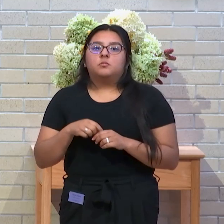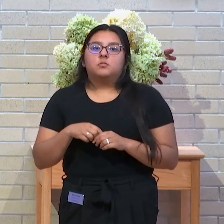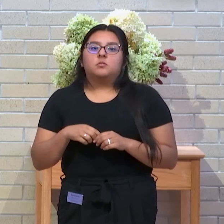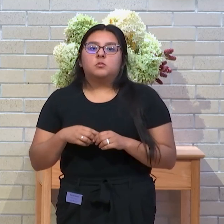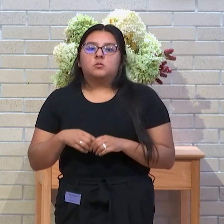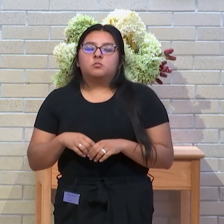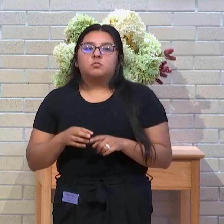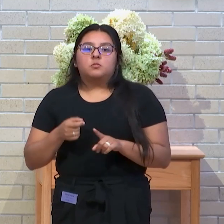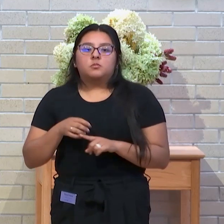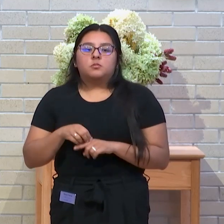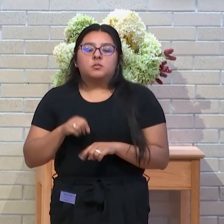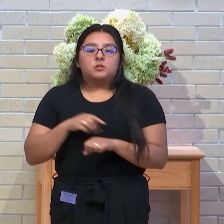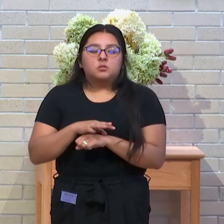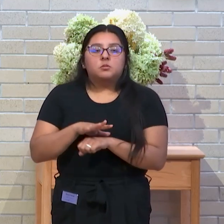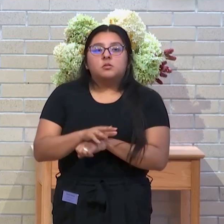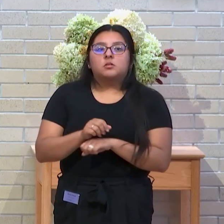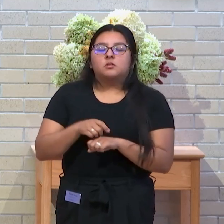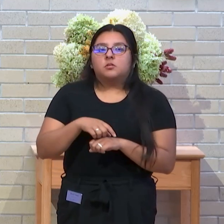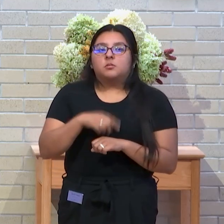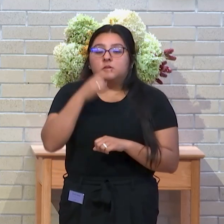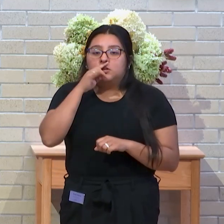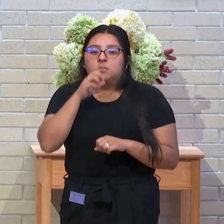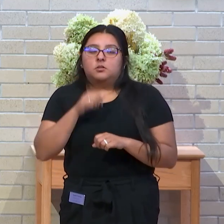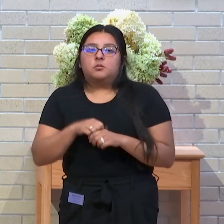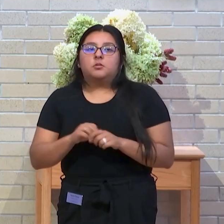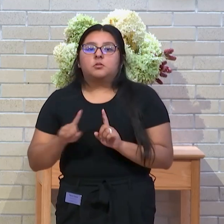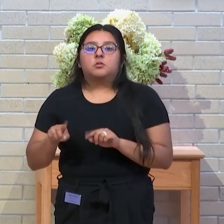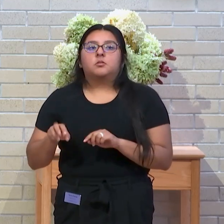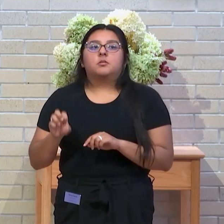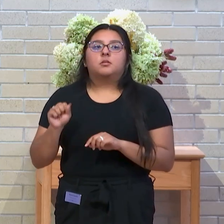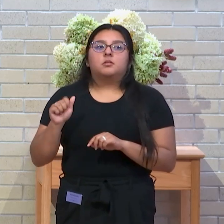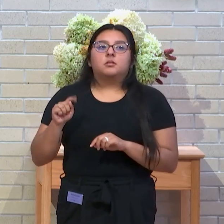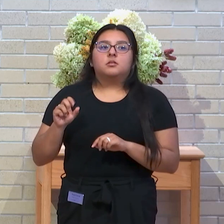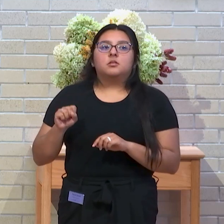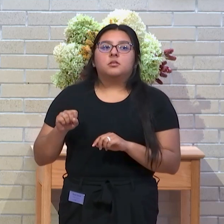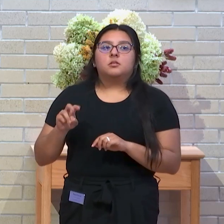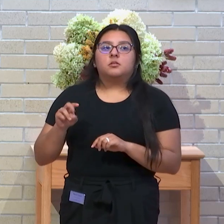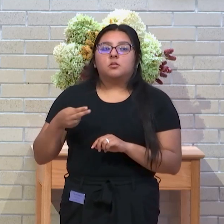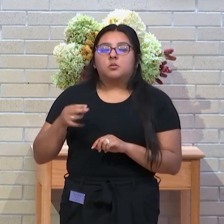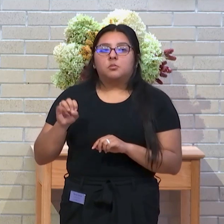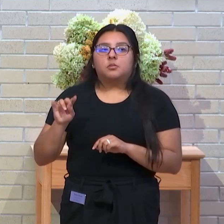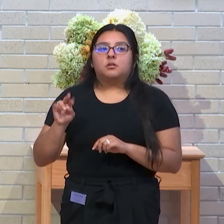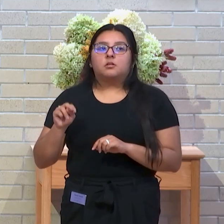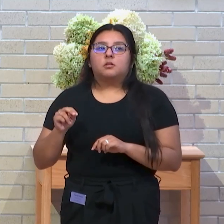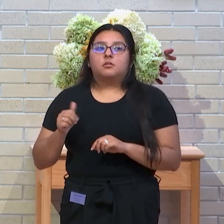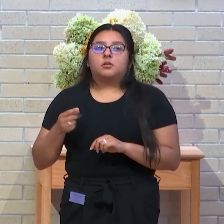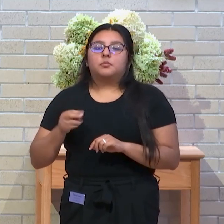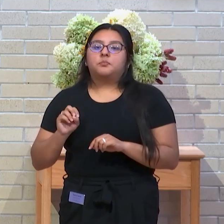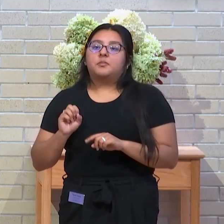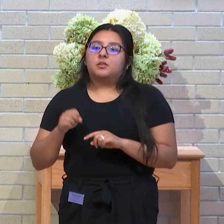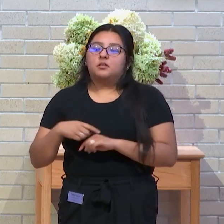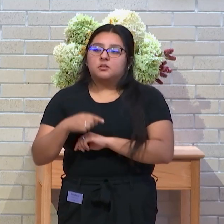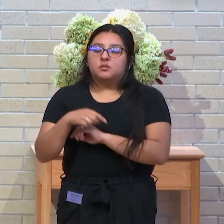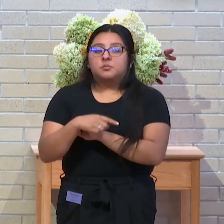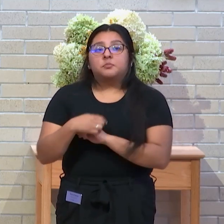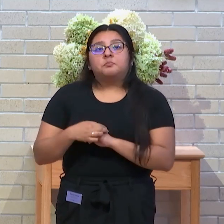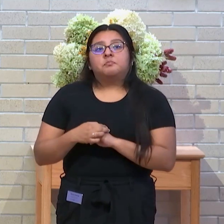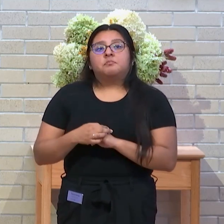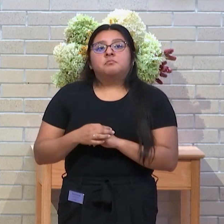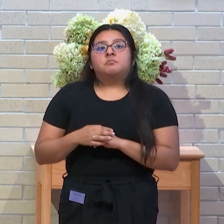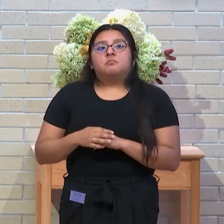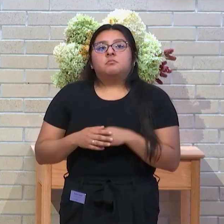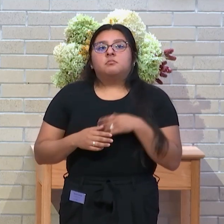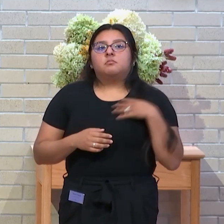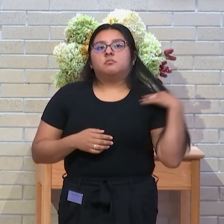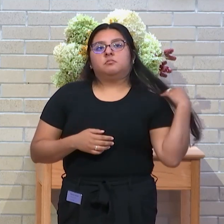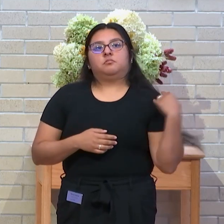Navajo SST. I wanted to learn more about the indigenous cultures that are here within my own country, and I've been here for a